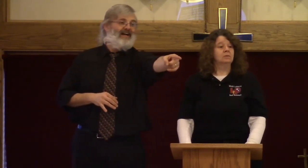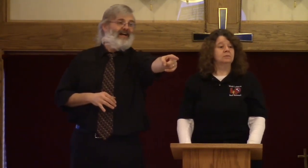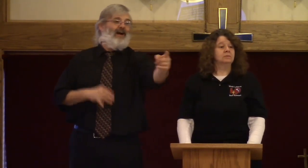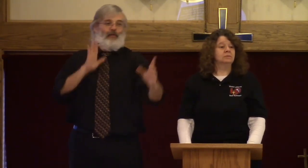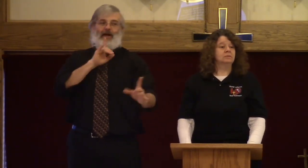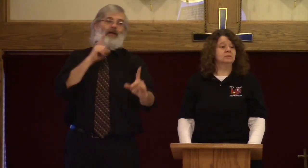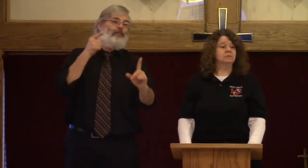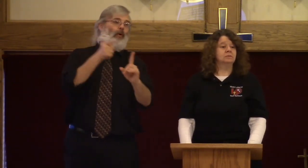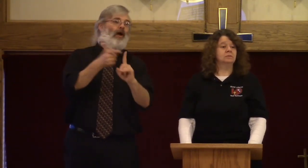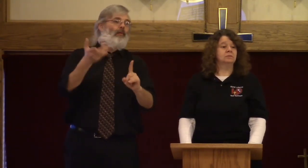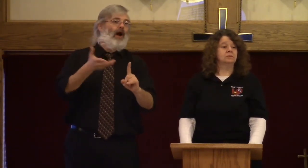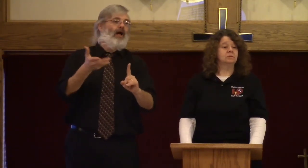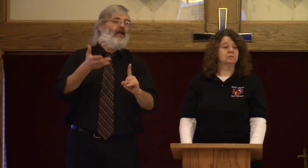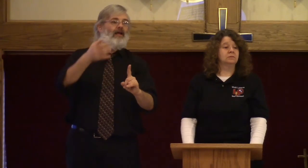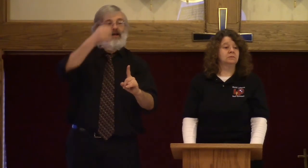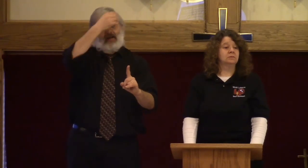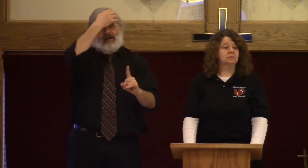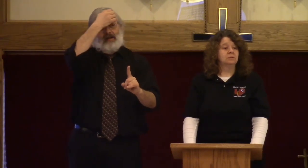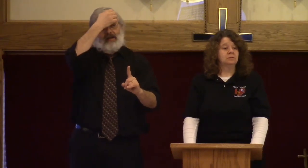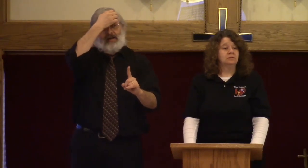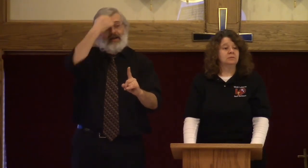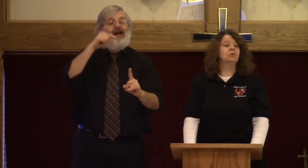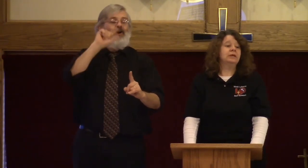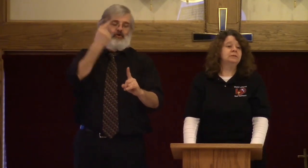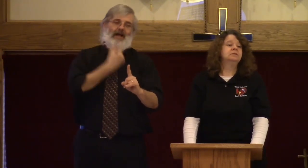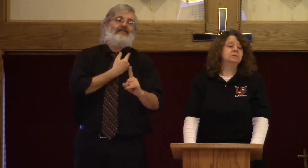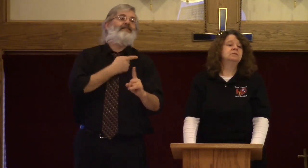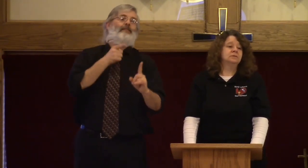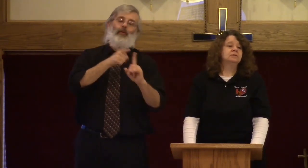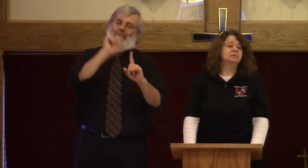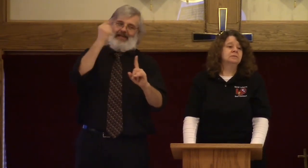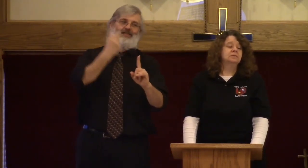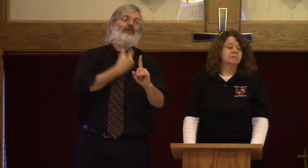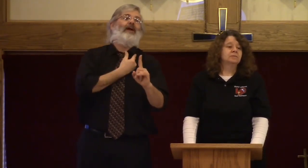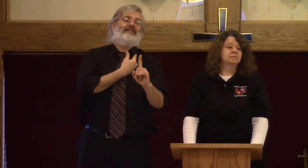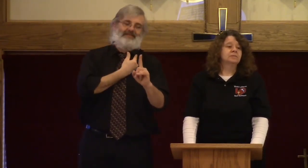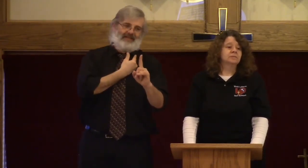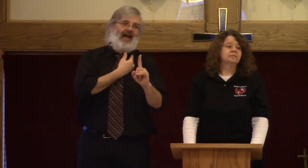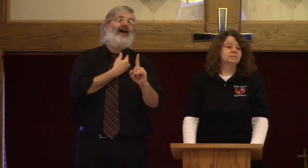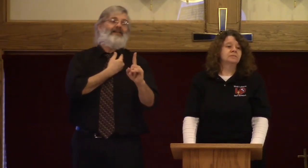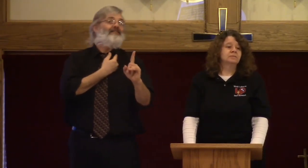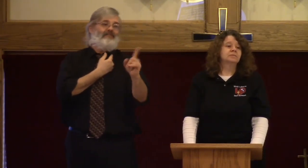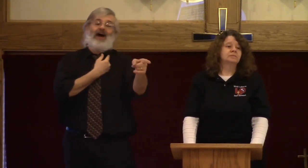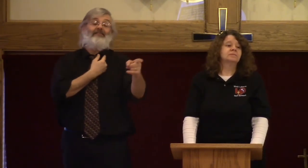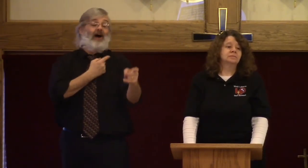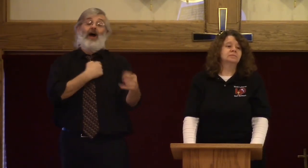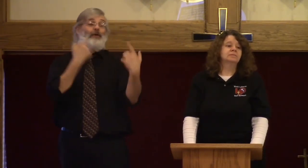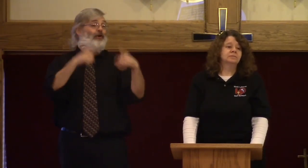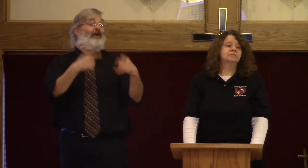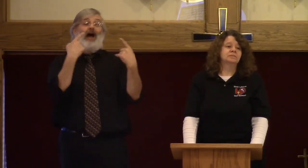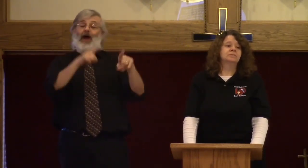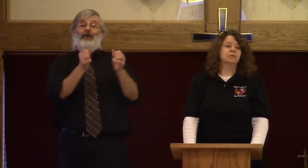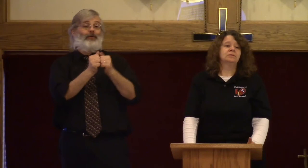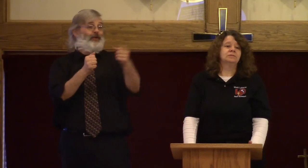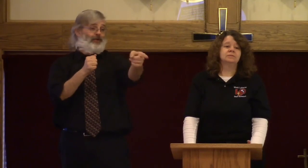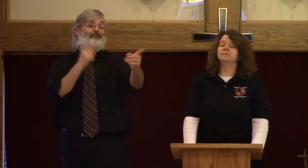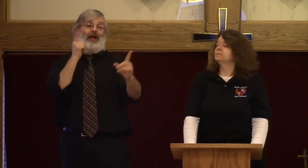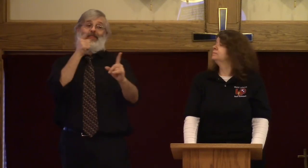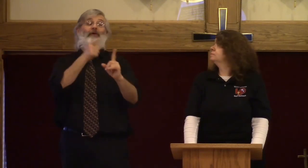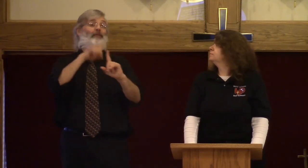know. Really, the point why? Grace. The point is grace. Yeah. I would agree. I would agree with you. Yeah, that would be the